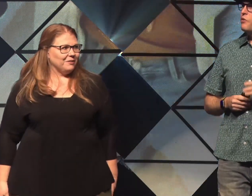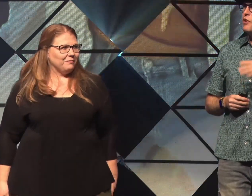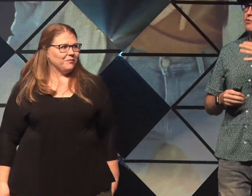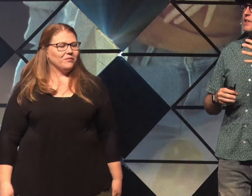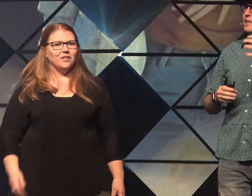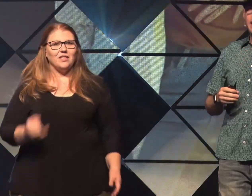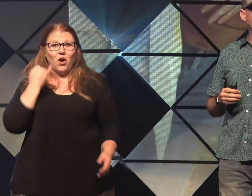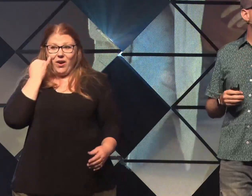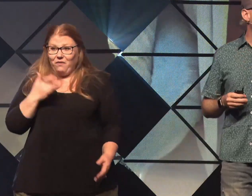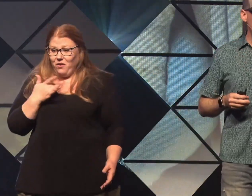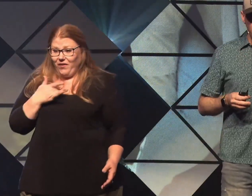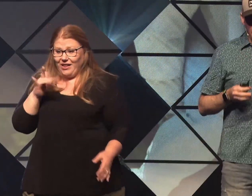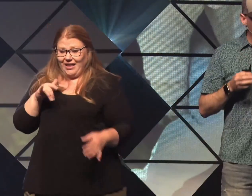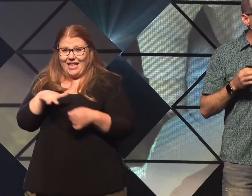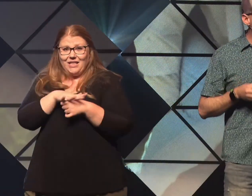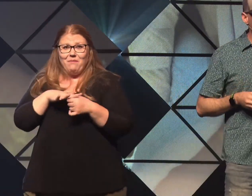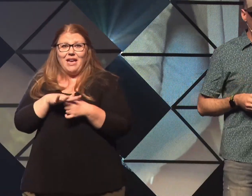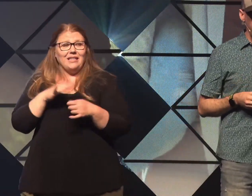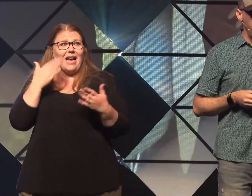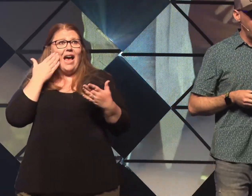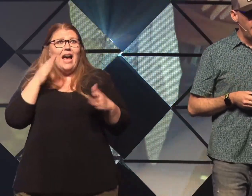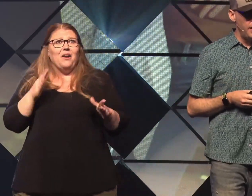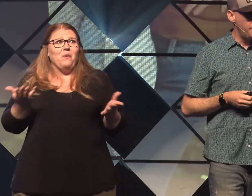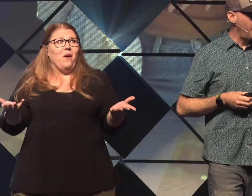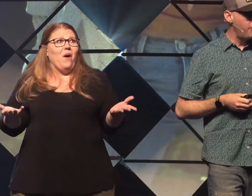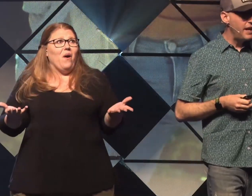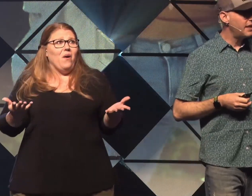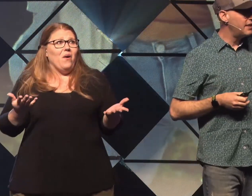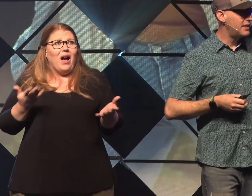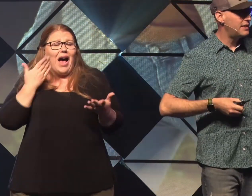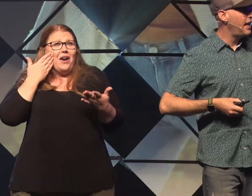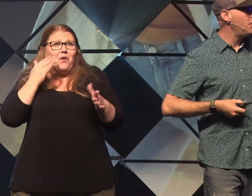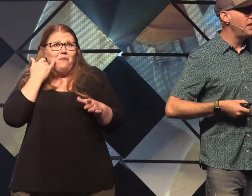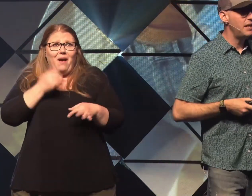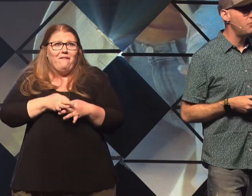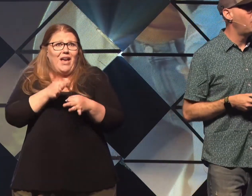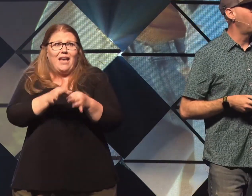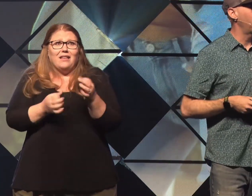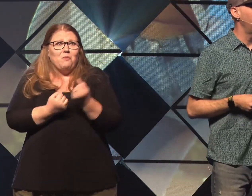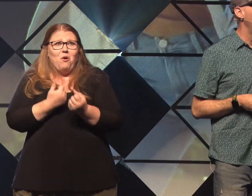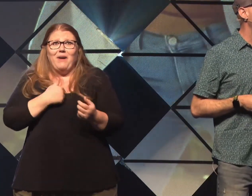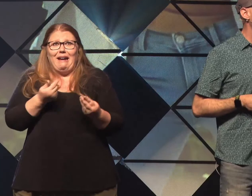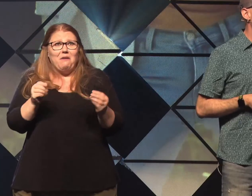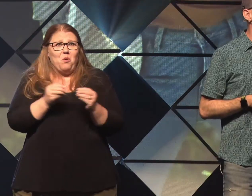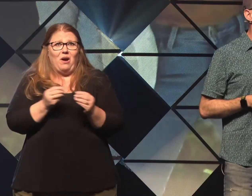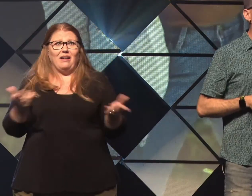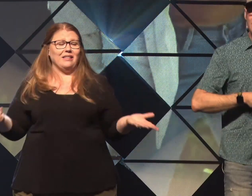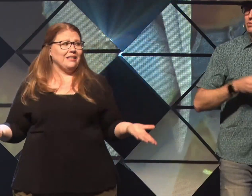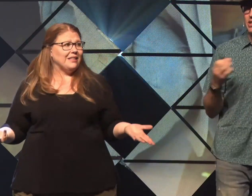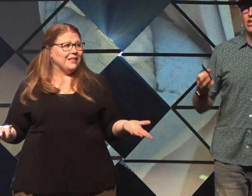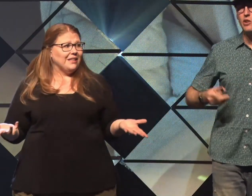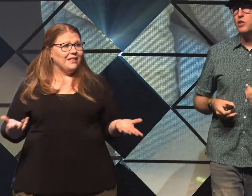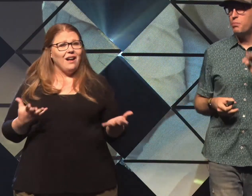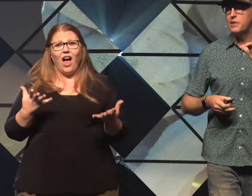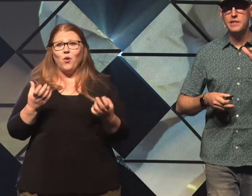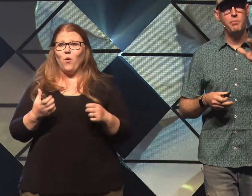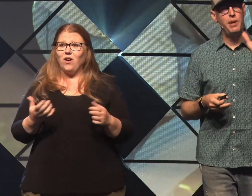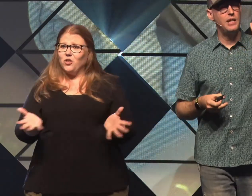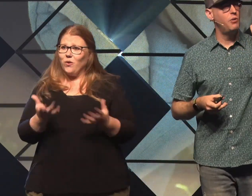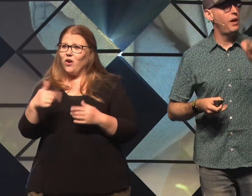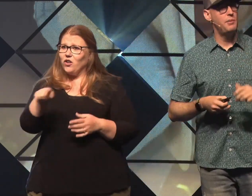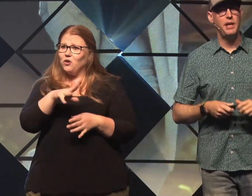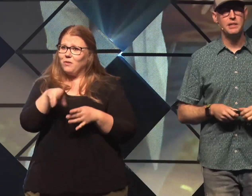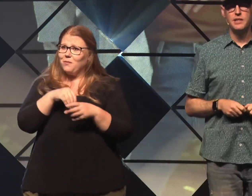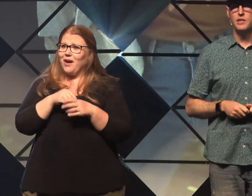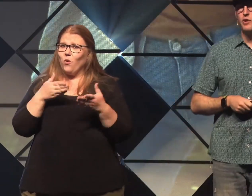And so if you're feeling that space of like, I don't know if my faith can sustain me anymore, I just would encourage you to participate